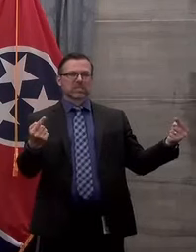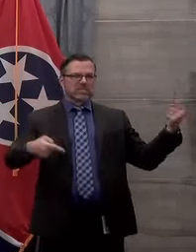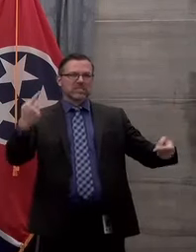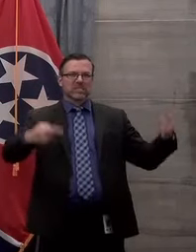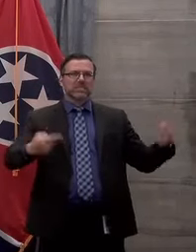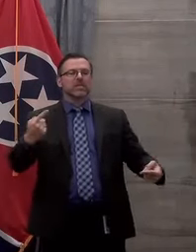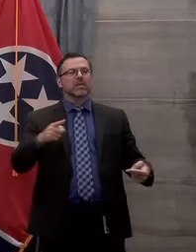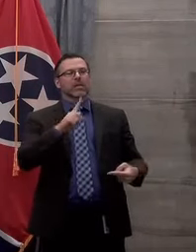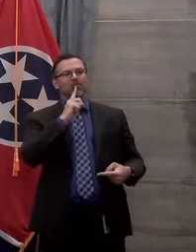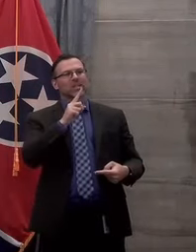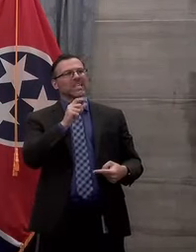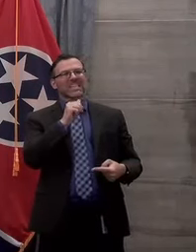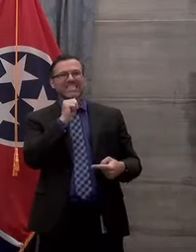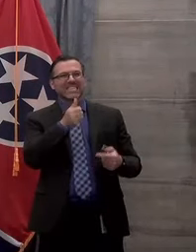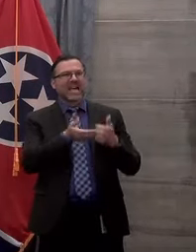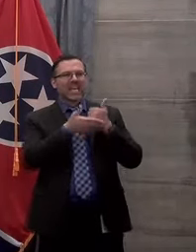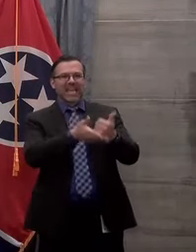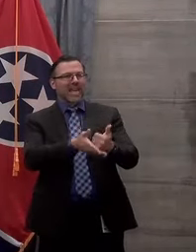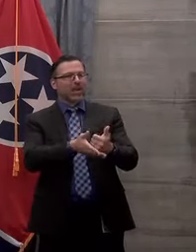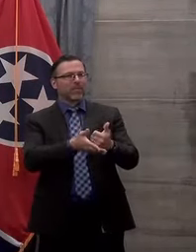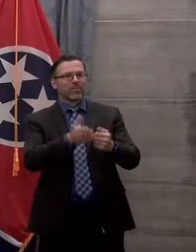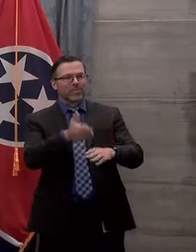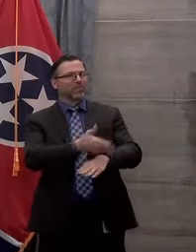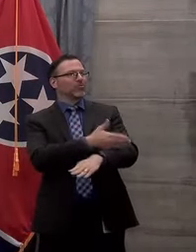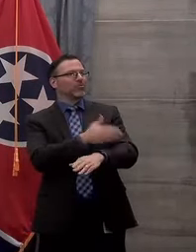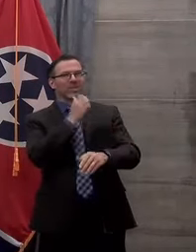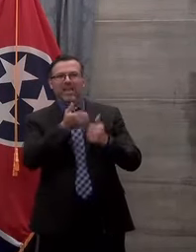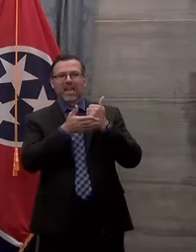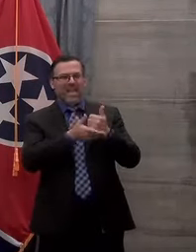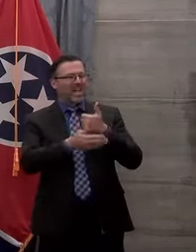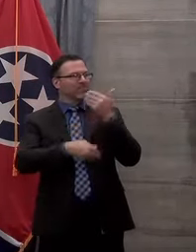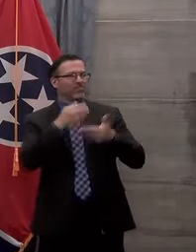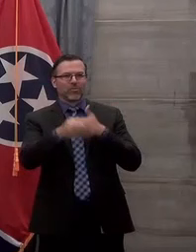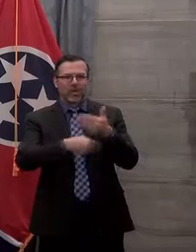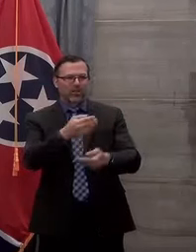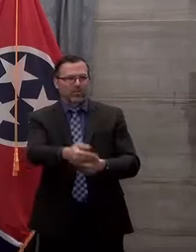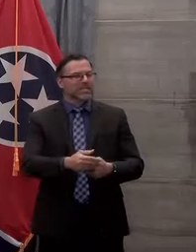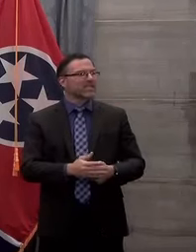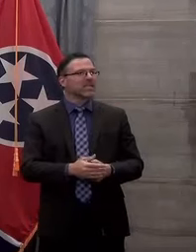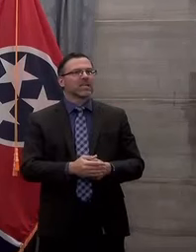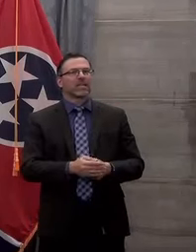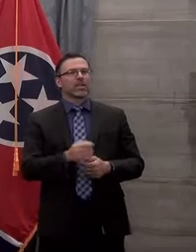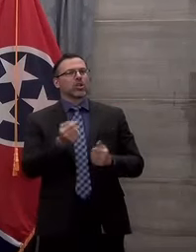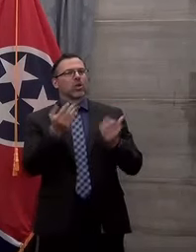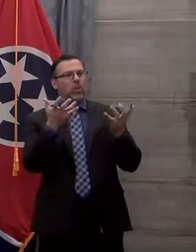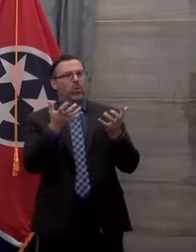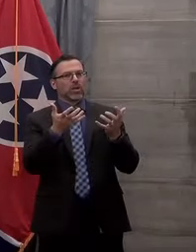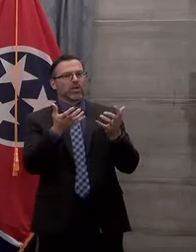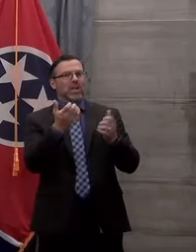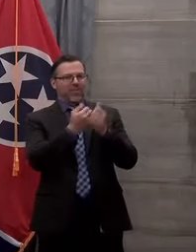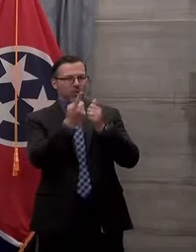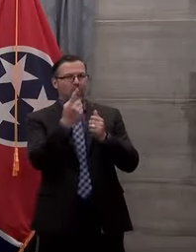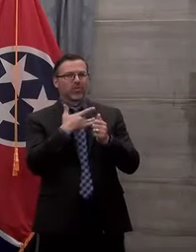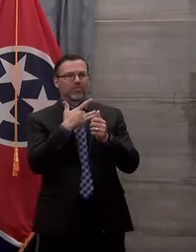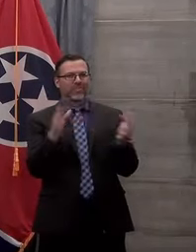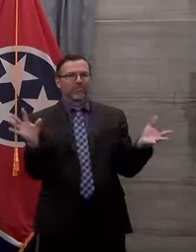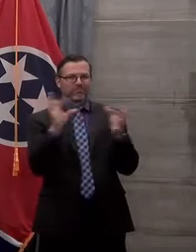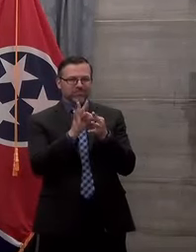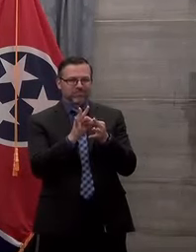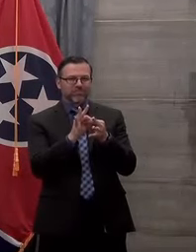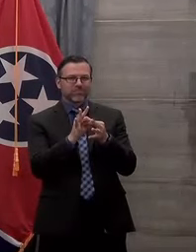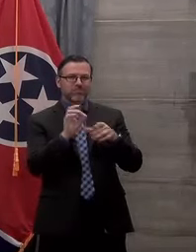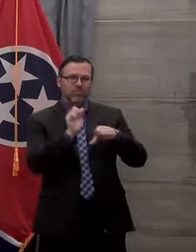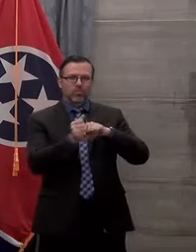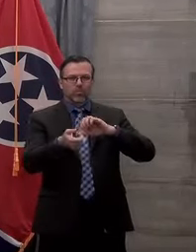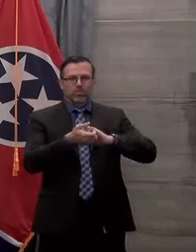it's counterproductive to progress. And the way that we eliminate that divisiveness is to come together and